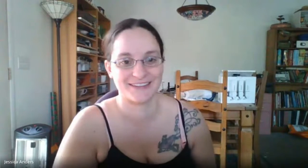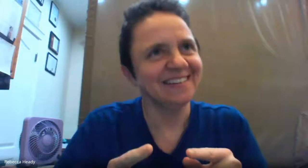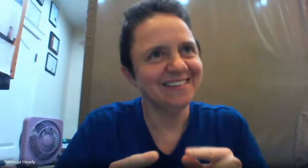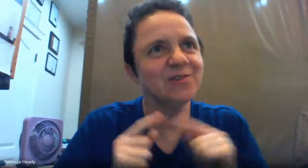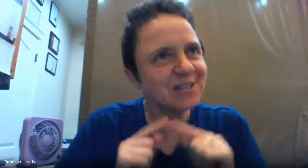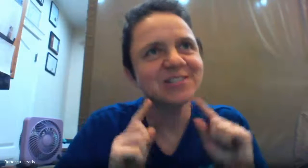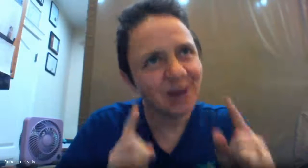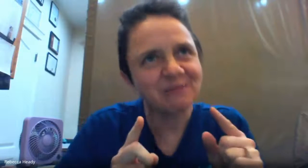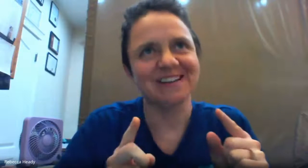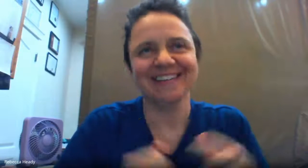be. You guys should start one.